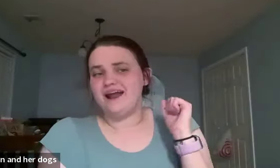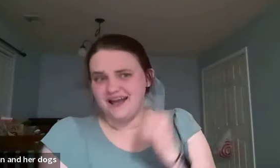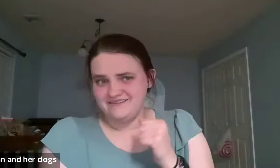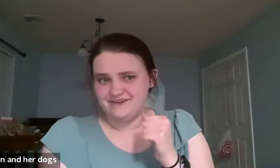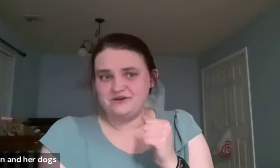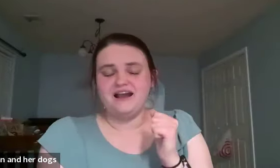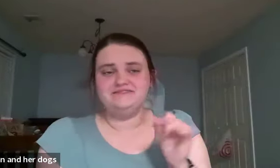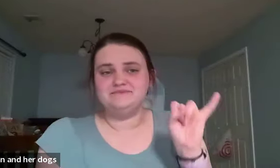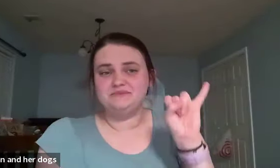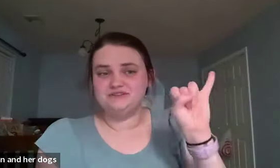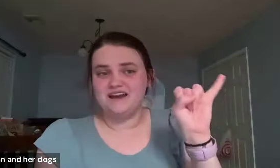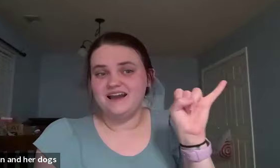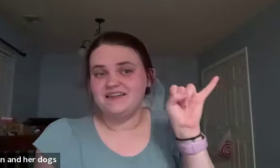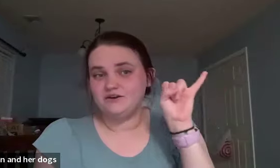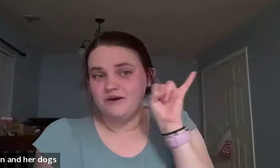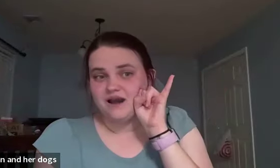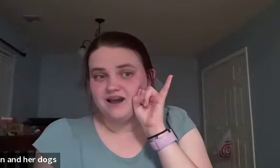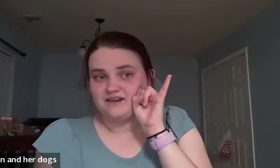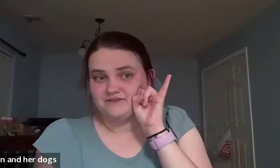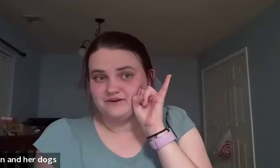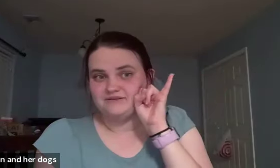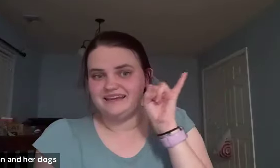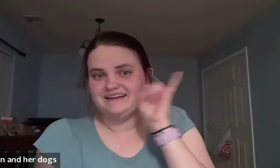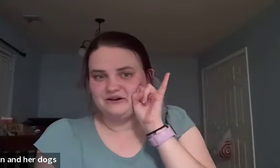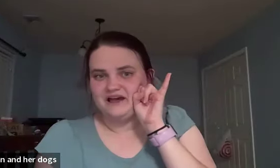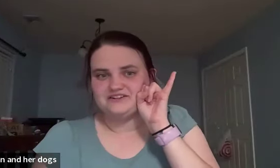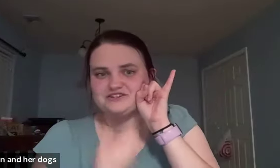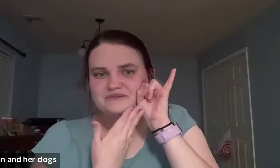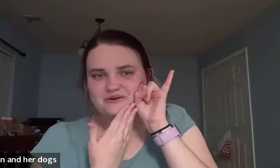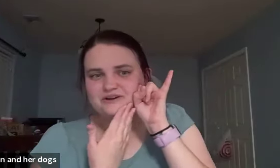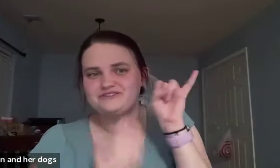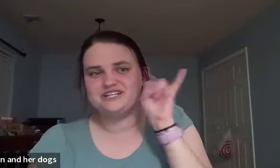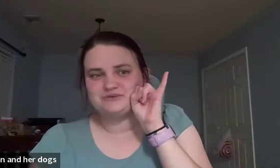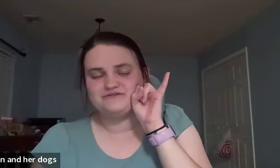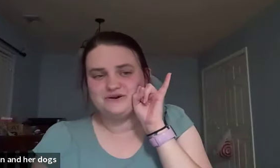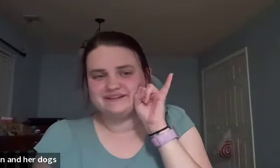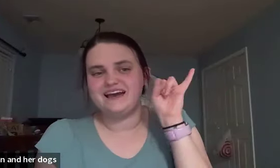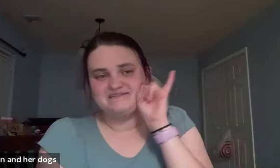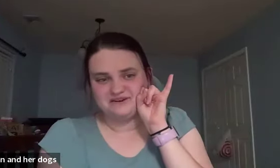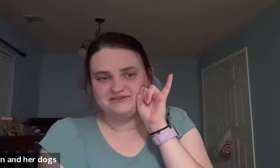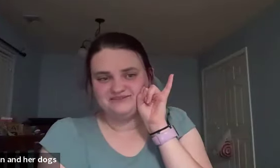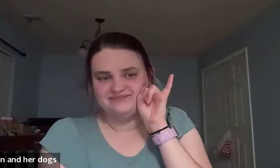But iPhone, I've seen people use the I and they'll go iPhone, like they'll have it just go in the corner of their cheek where the phone is. iPhone.